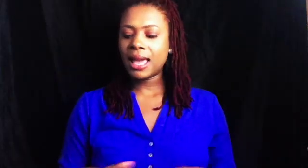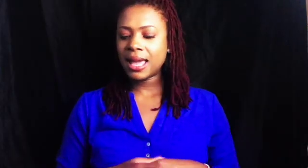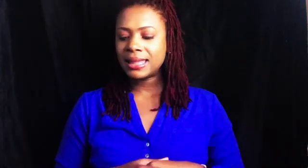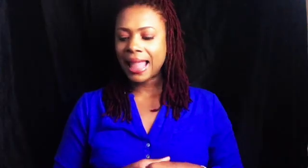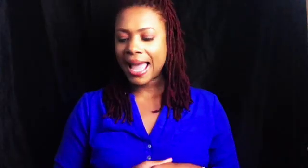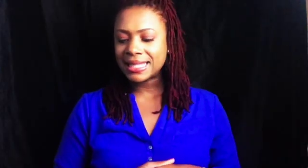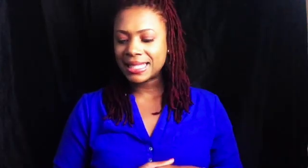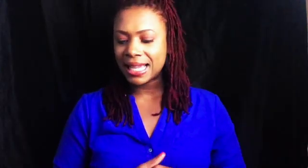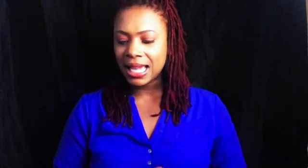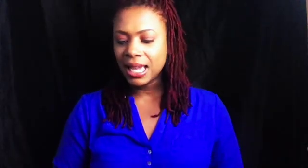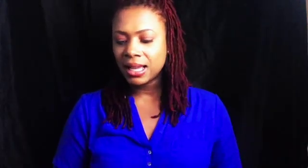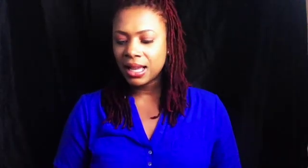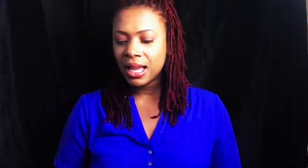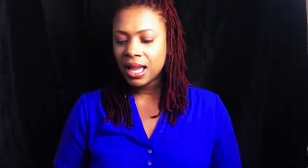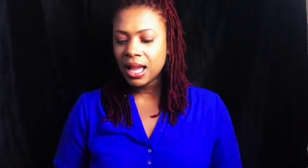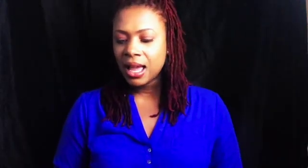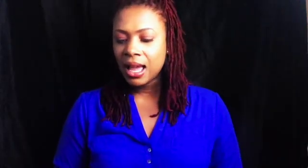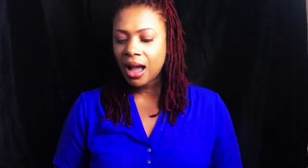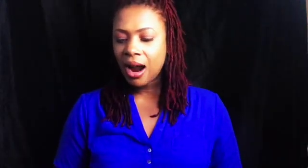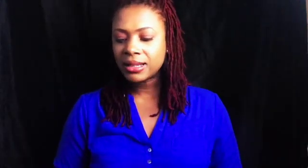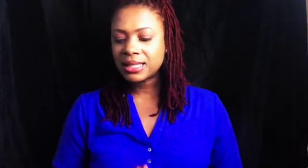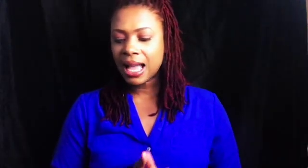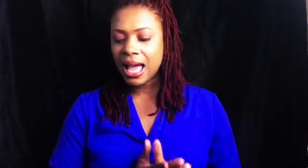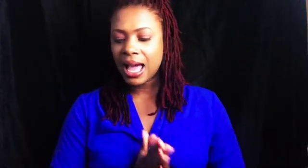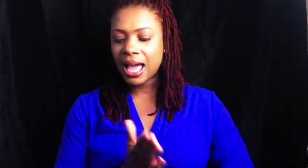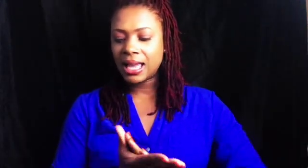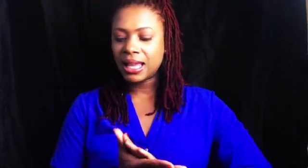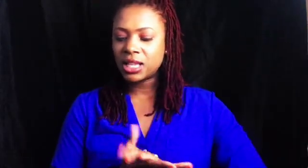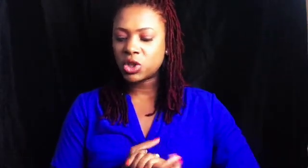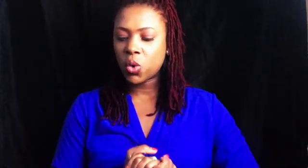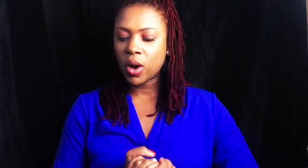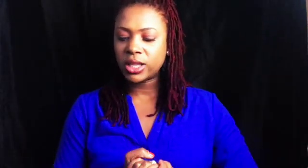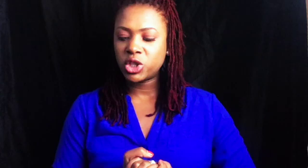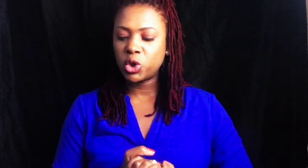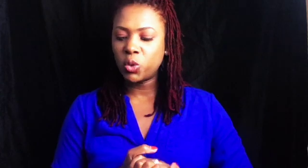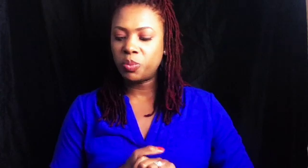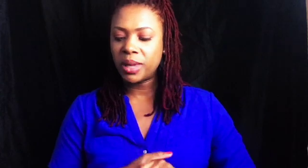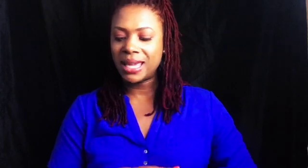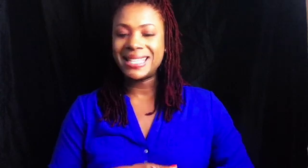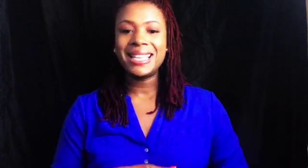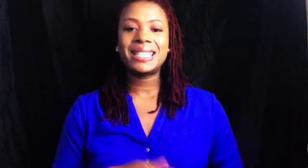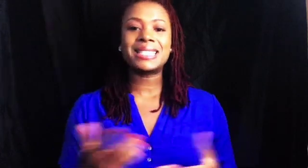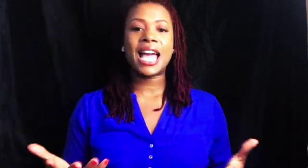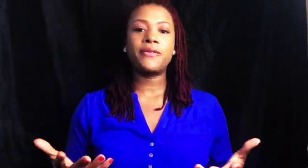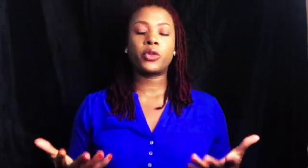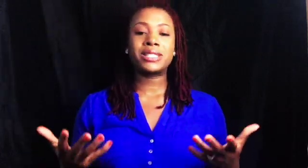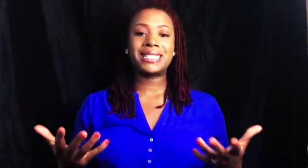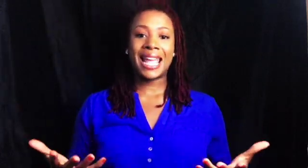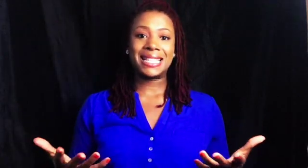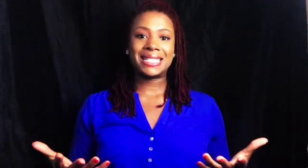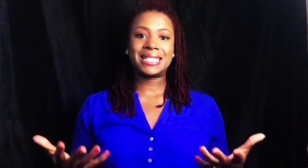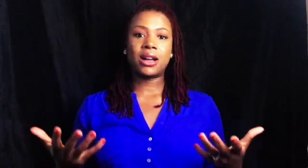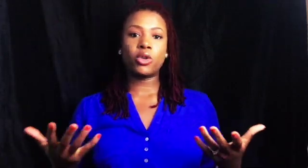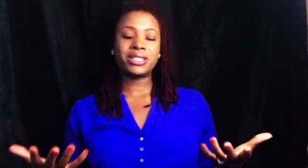And lastly, our sign is going to be the sign for states or